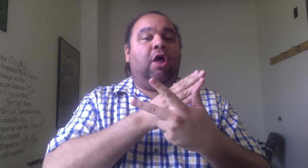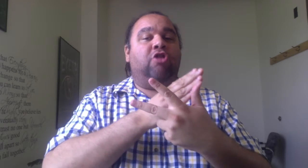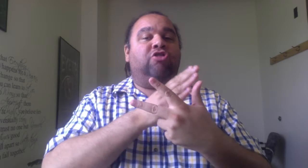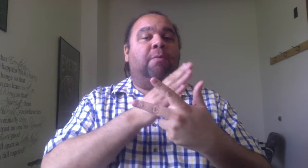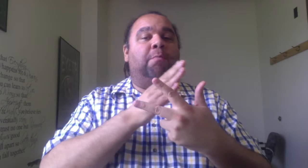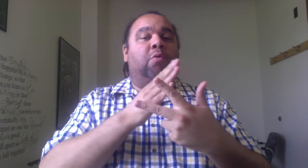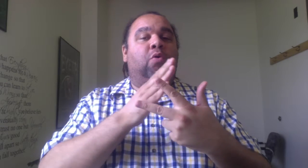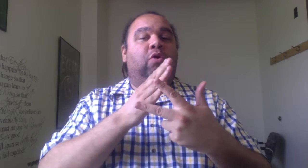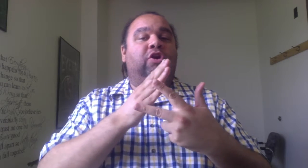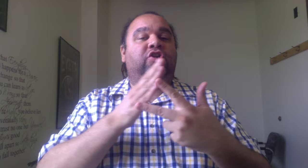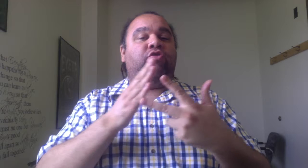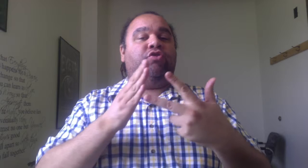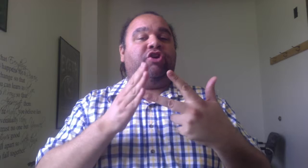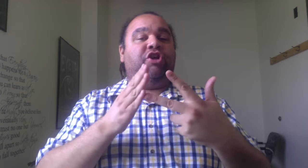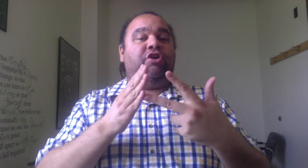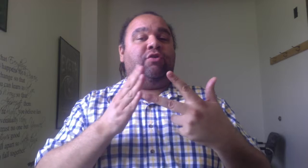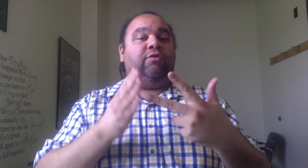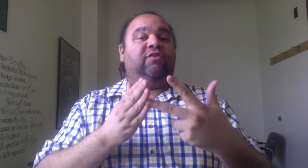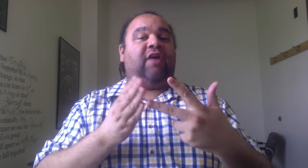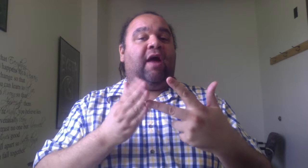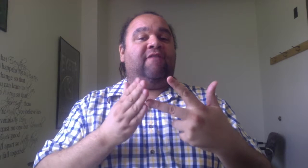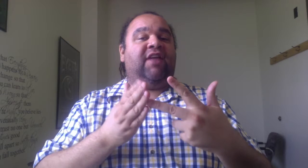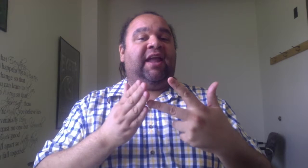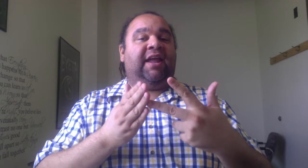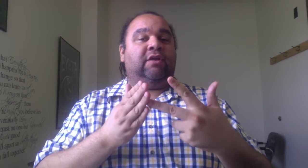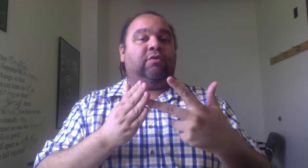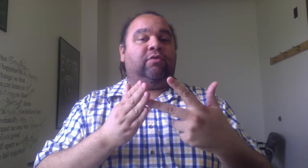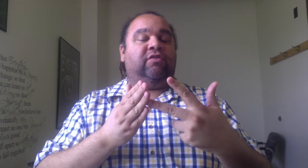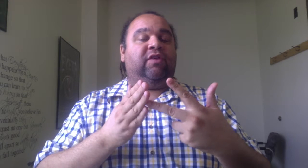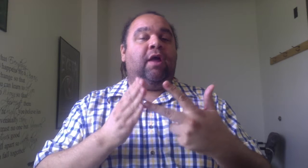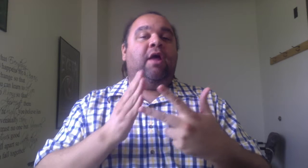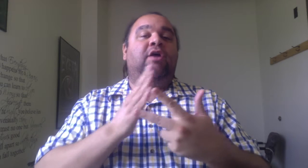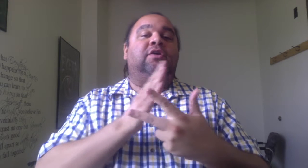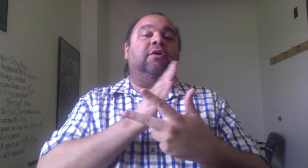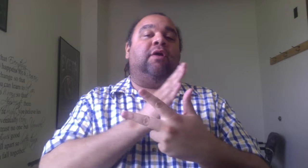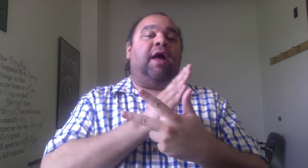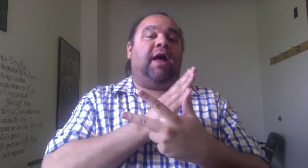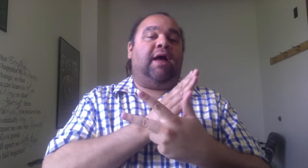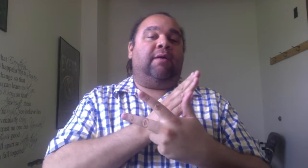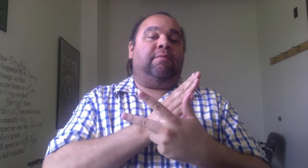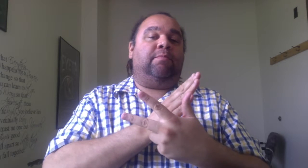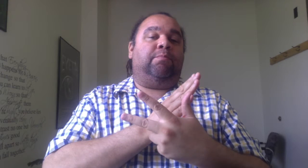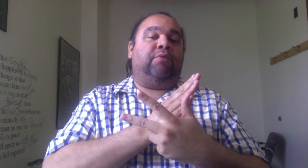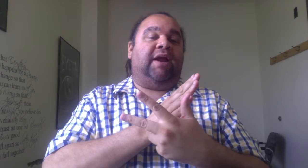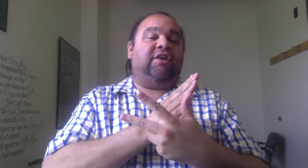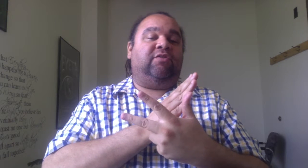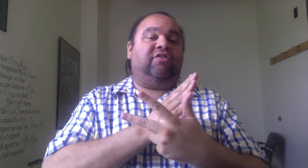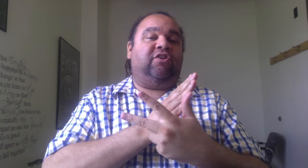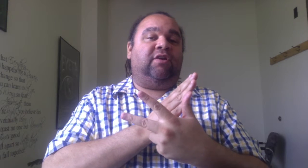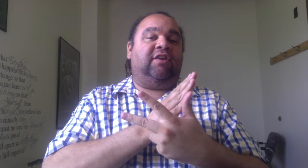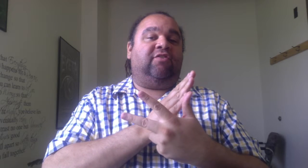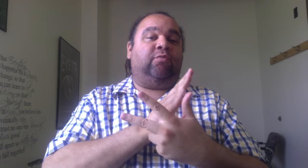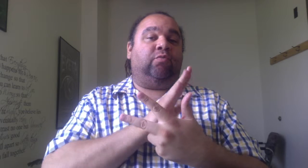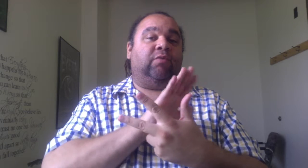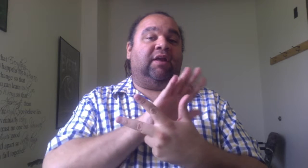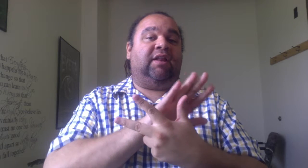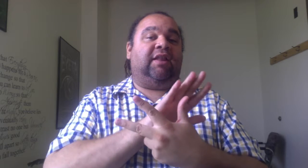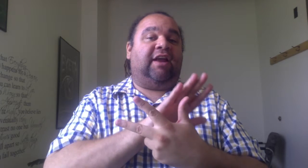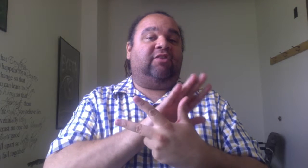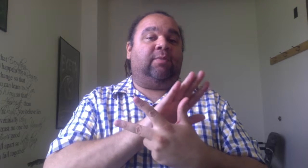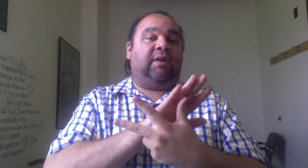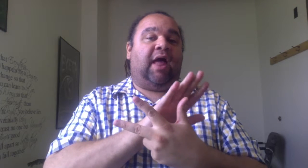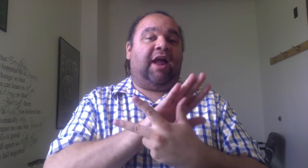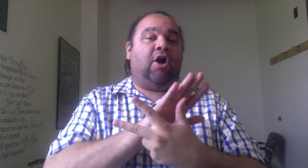the more you'll use of handles. Brand new students really like to rely